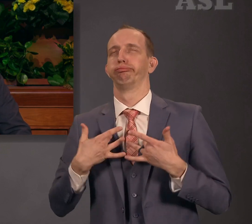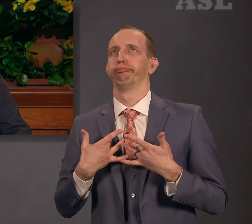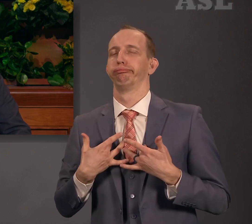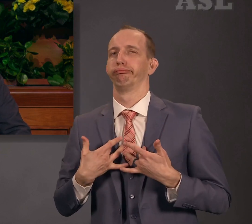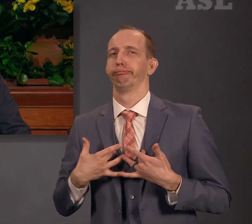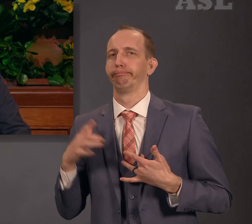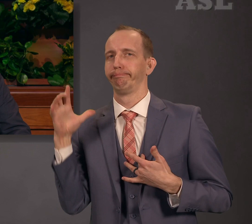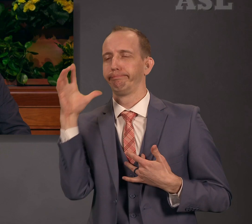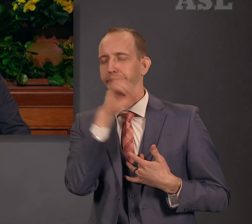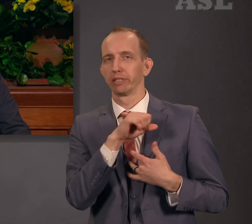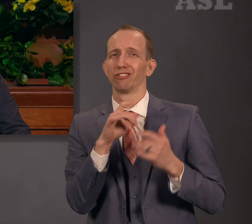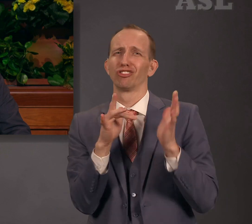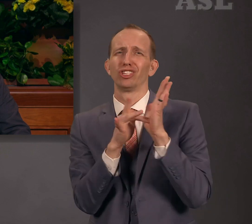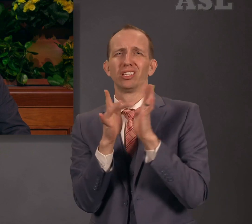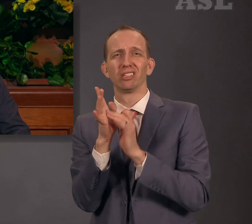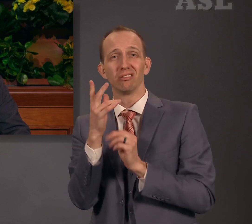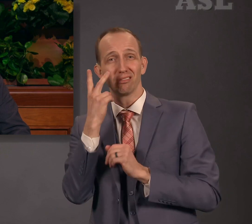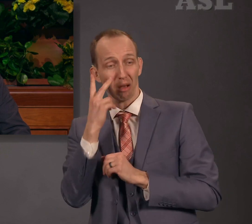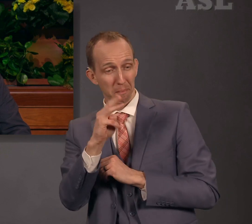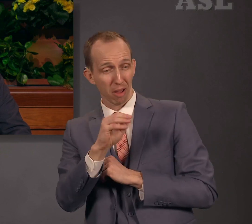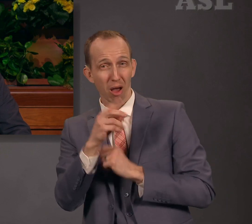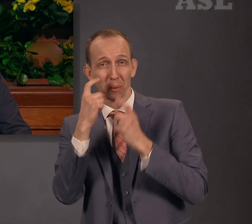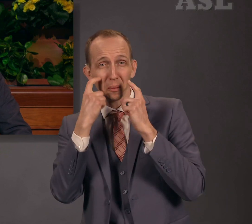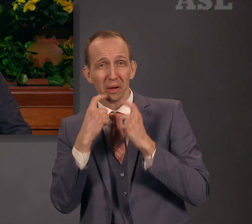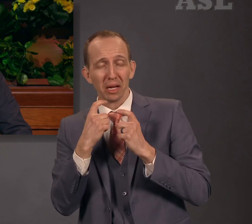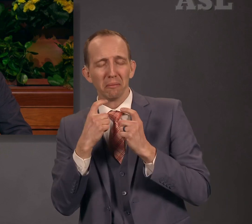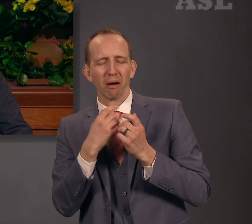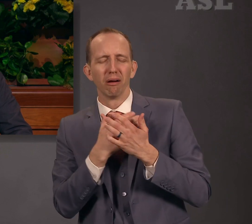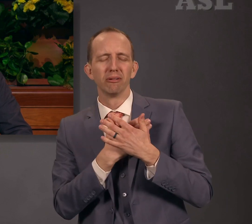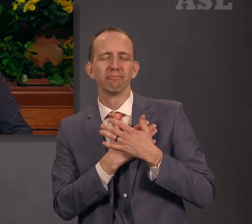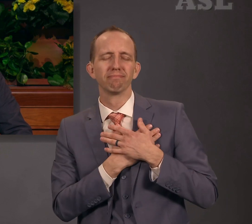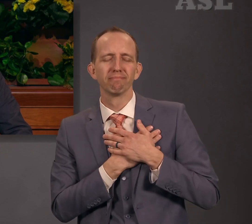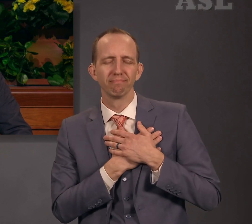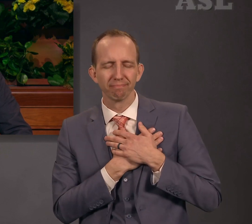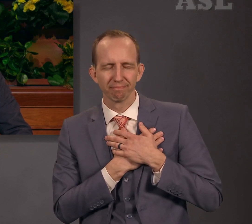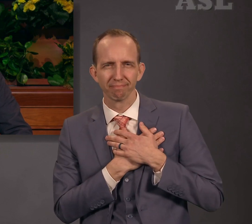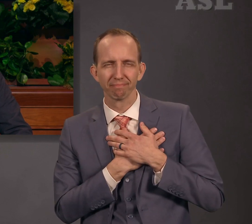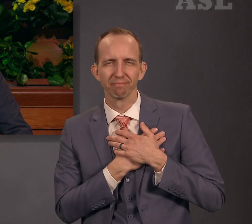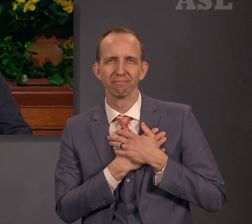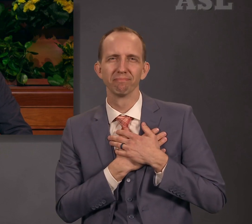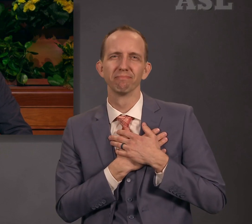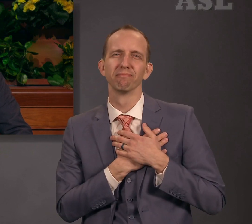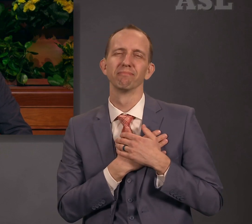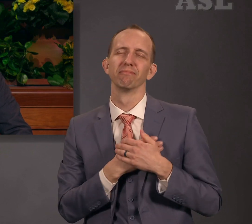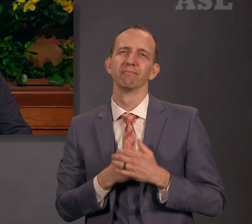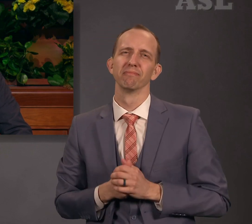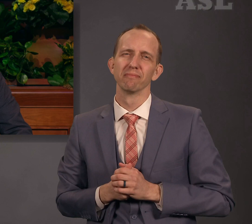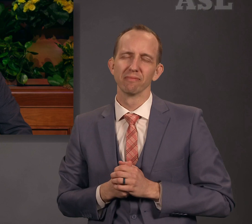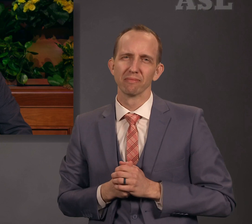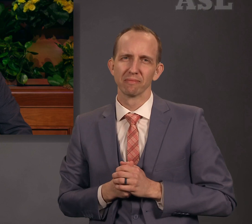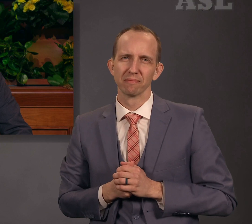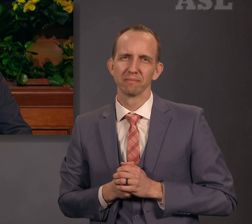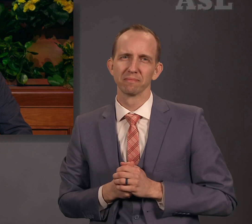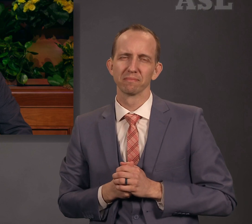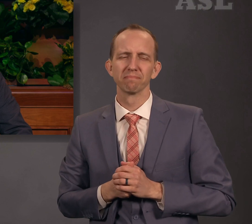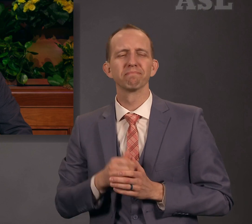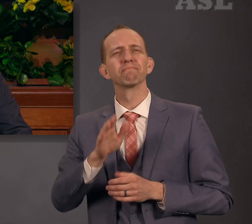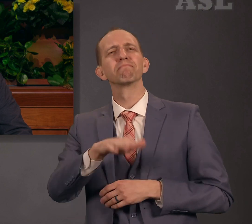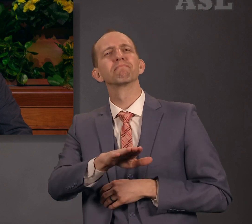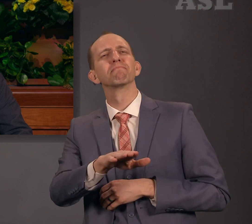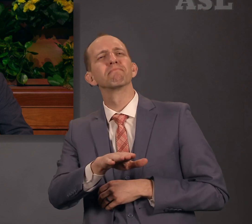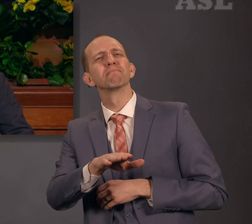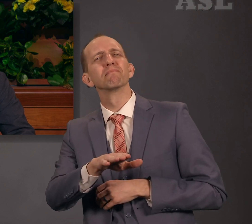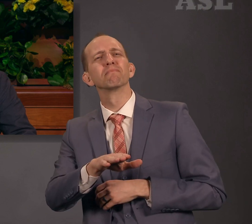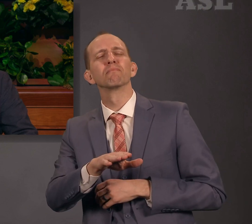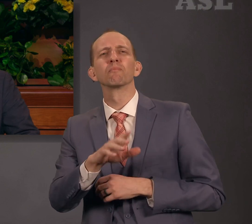When Jesus therefore saw Mary weeping, he groaned in the spirit and was troubled and said, "Where have ye laid